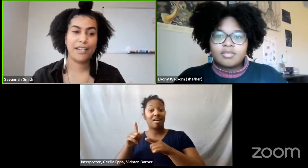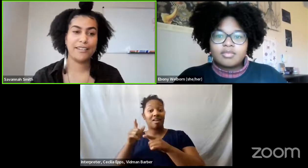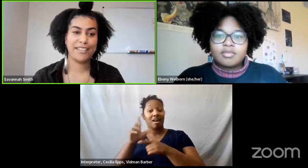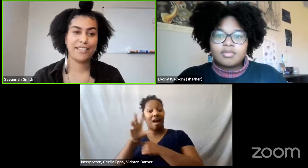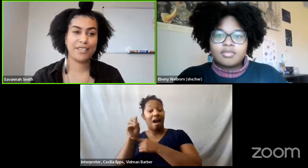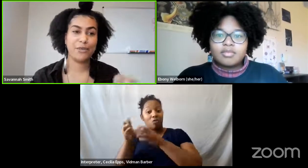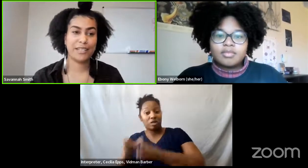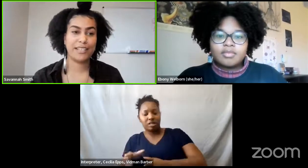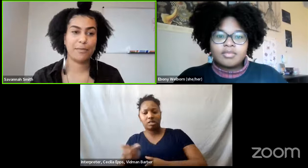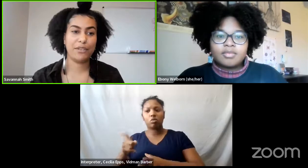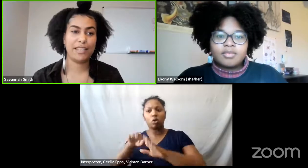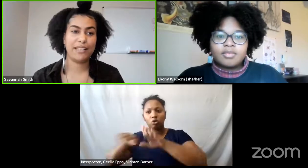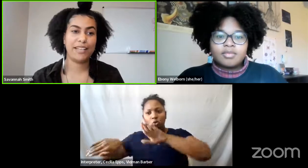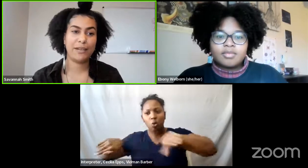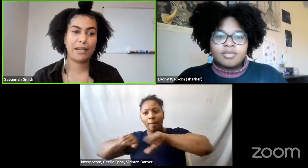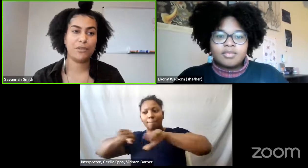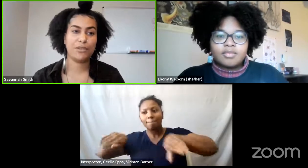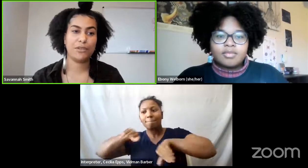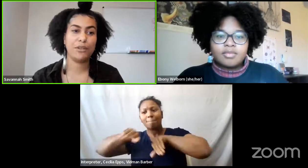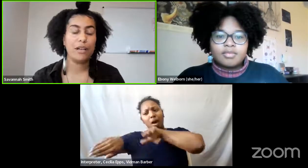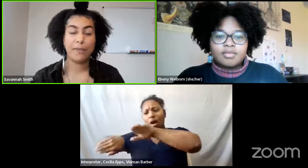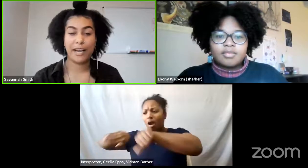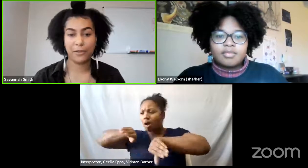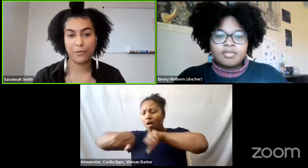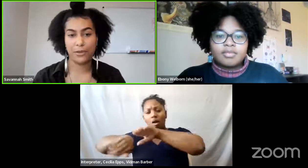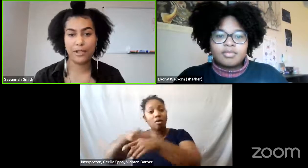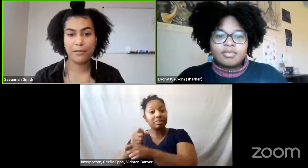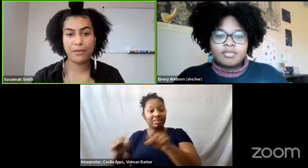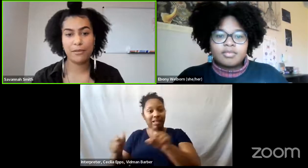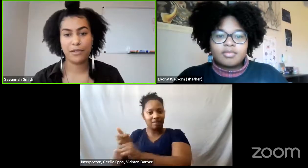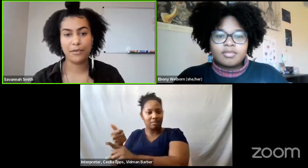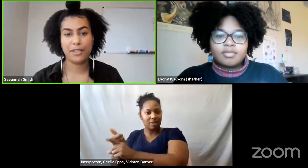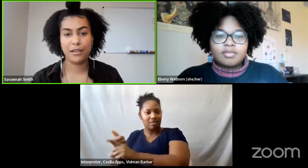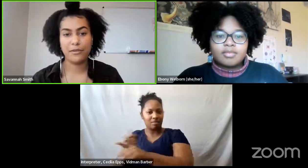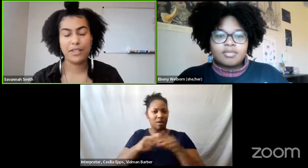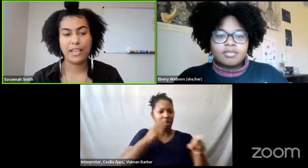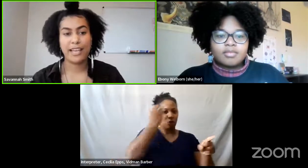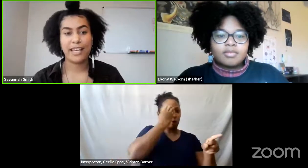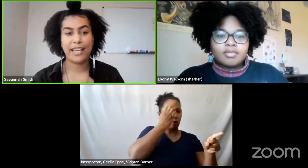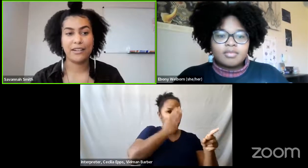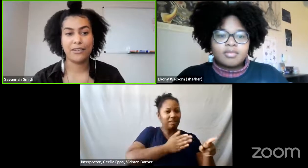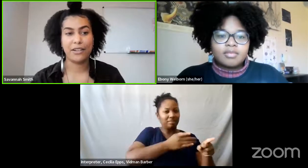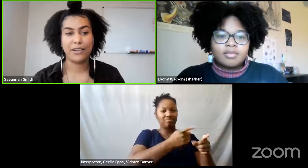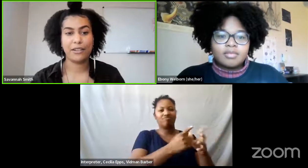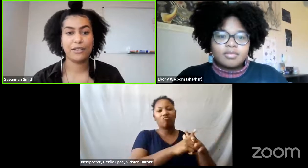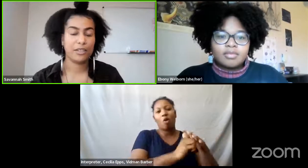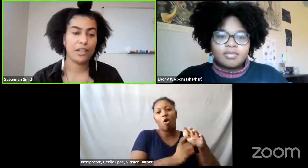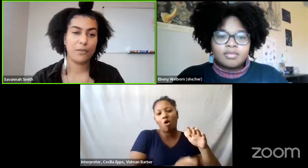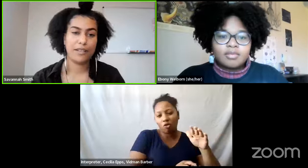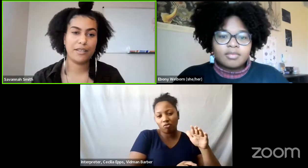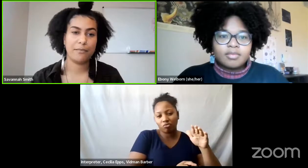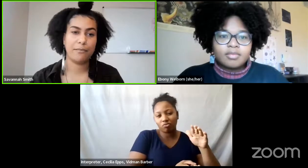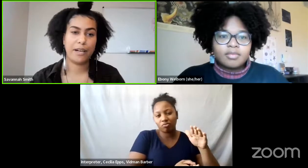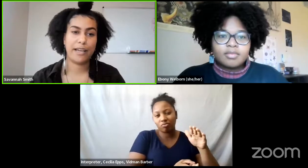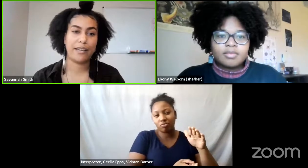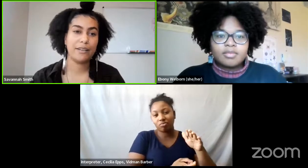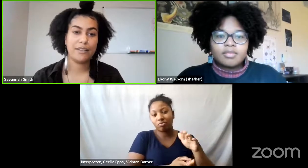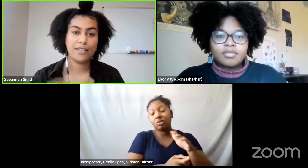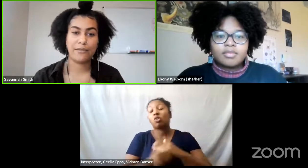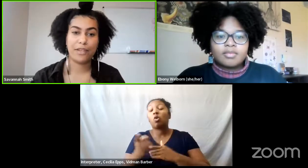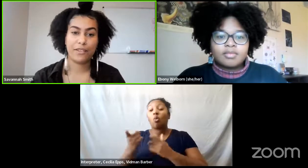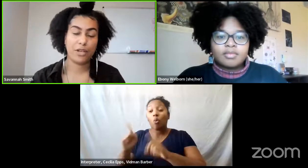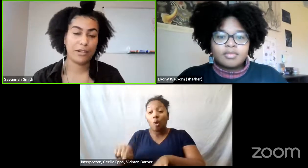So using this ability, they were able to buy their freedom for themselves and their loved ones